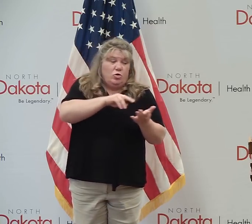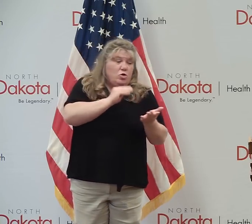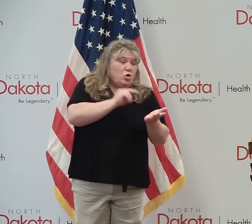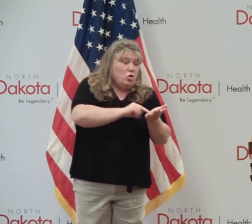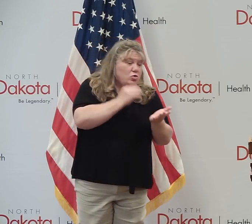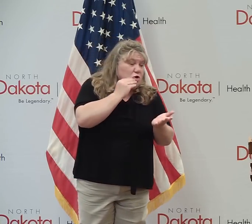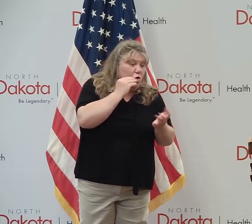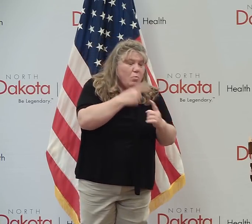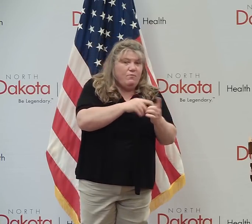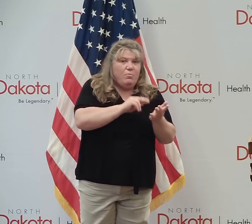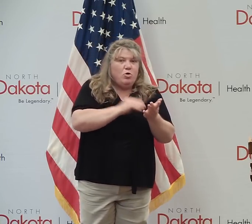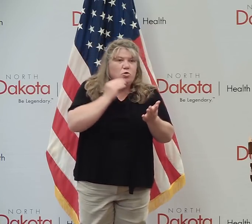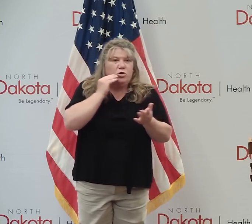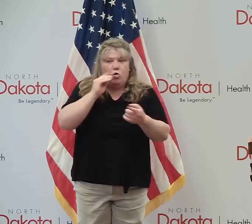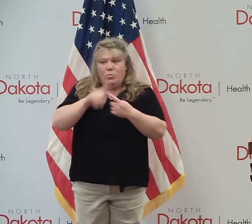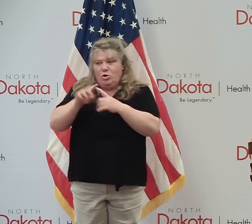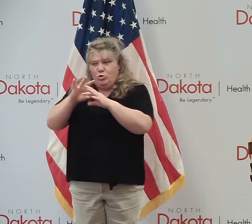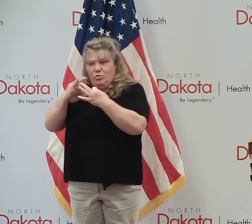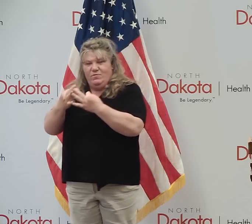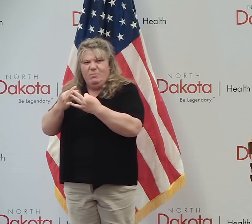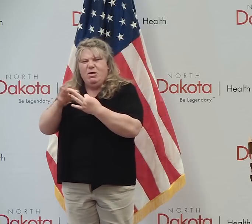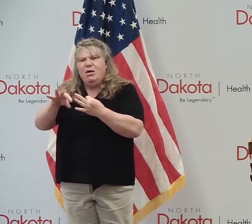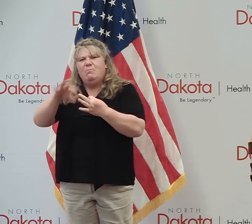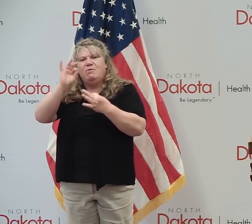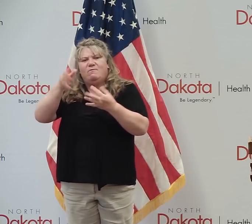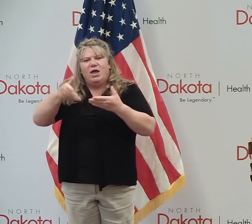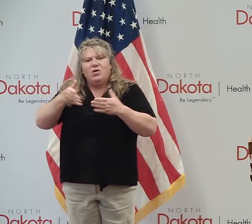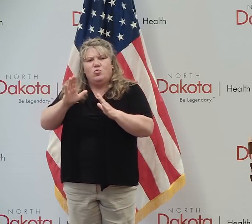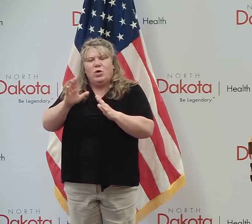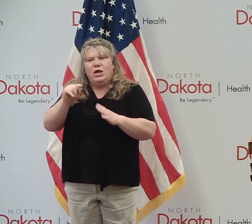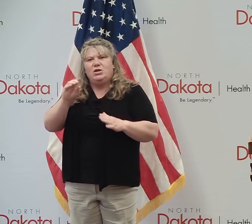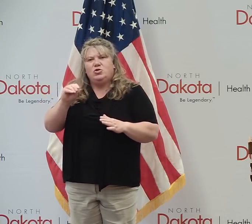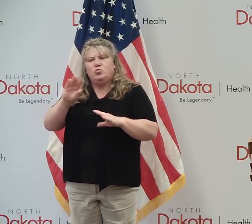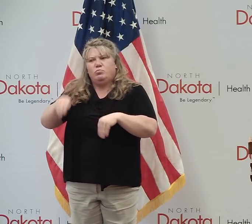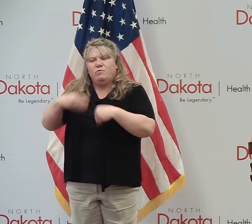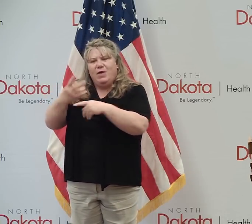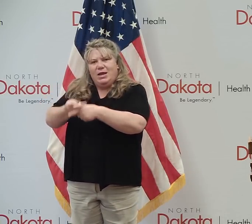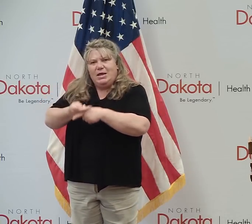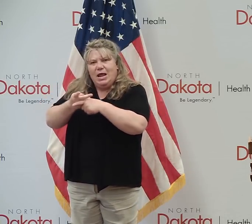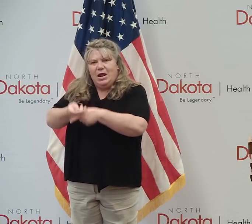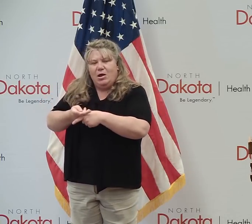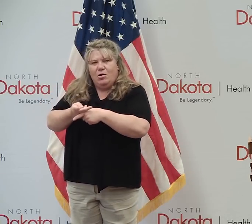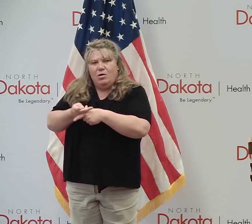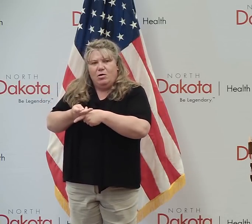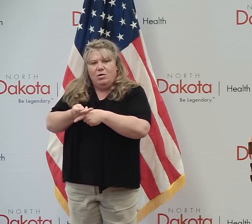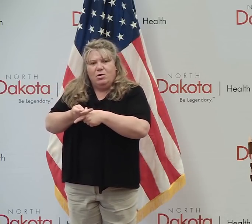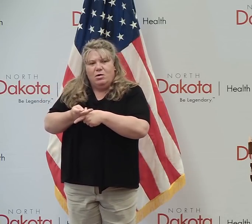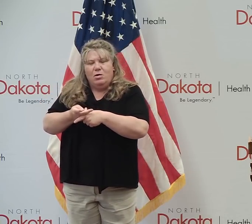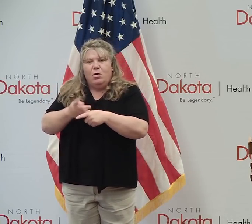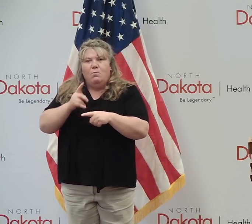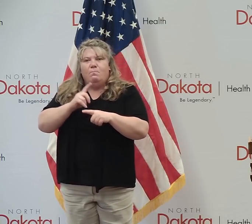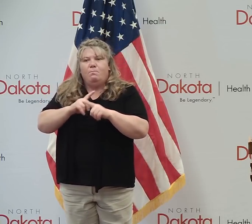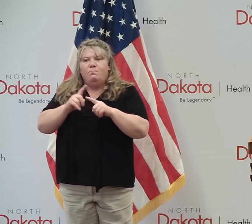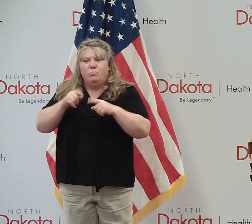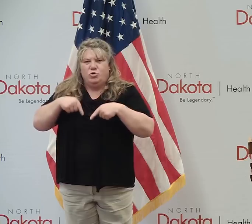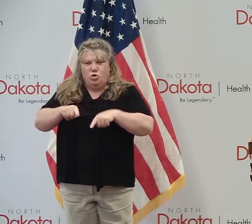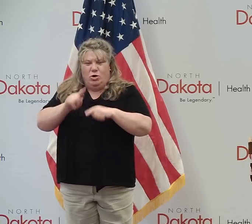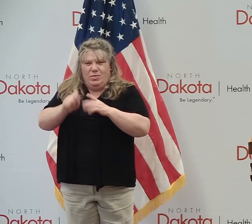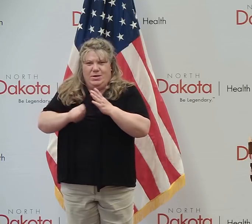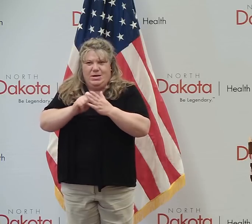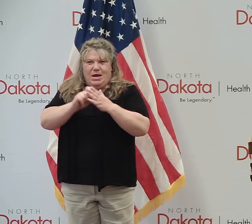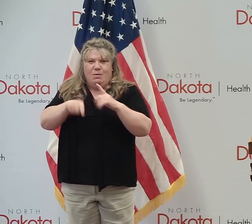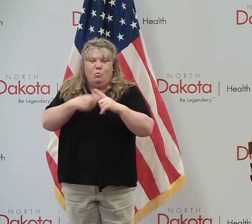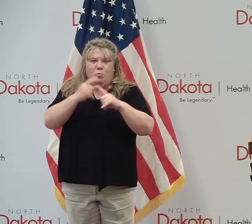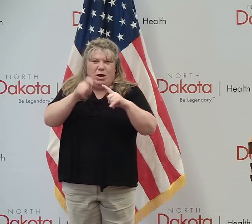family, but figure out a way, a funding mechanism so we could help, if you will, provide care, but de-densify, if you will, during a time when we got to